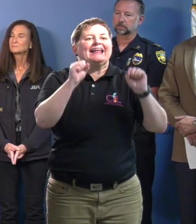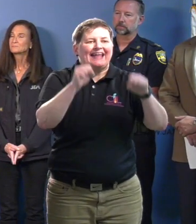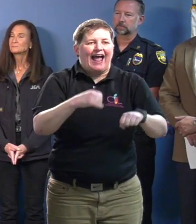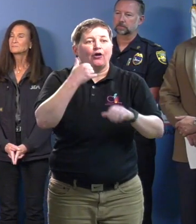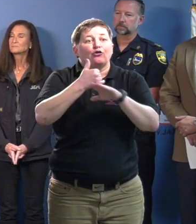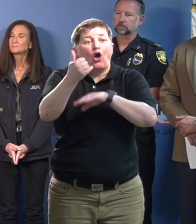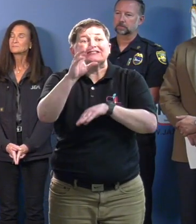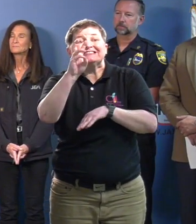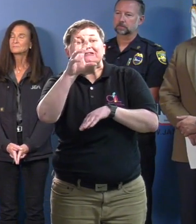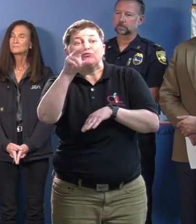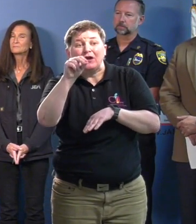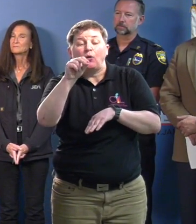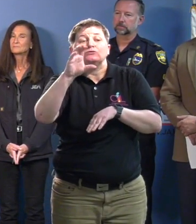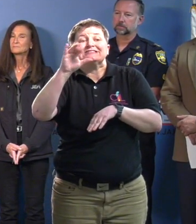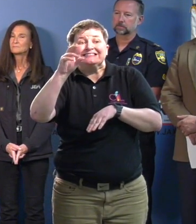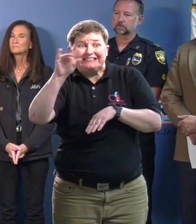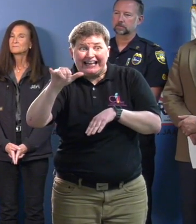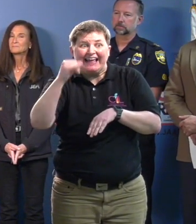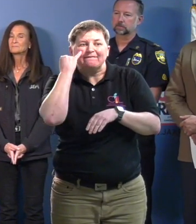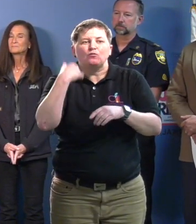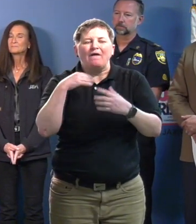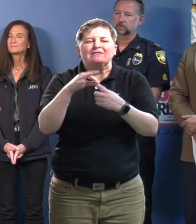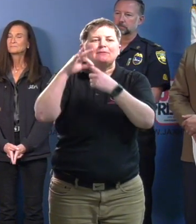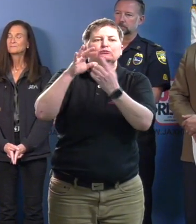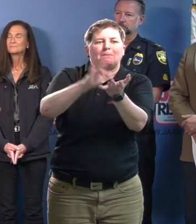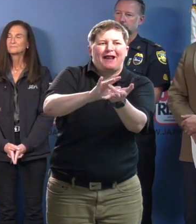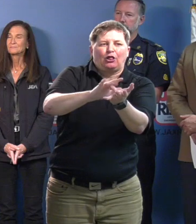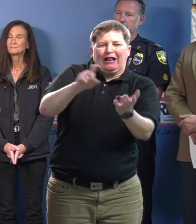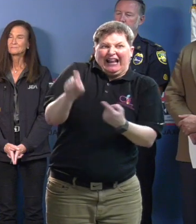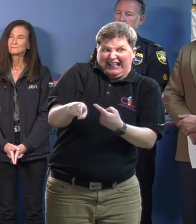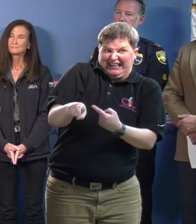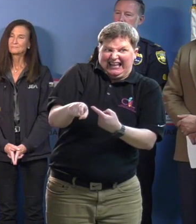you have a special medical need. I do want to make sure that we point that